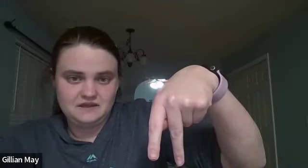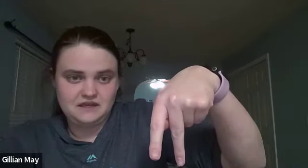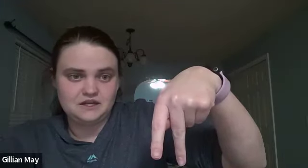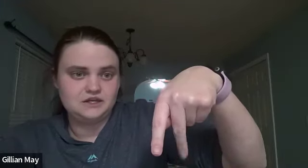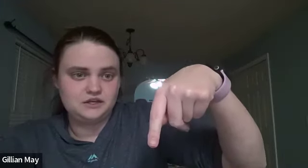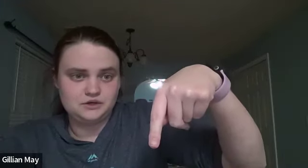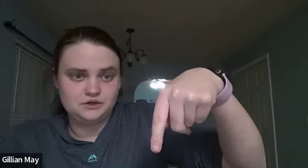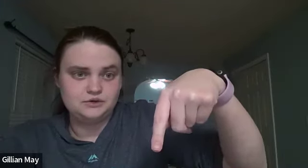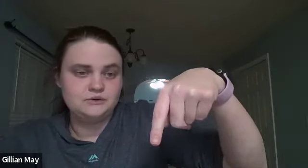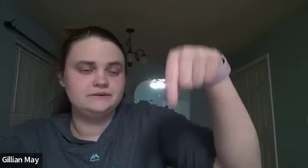Then Q.